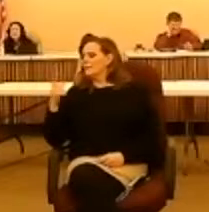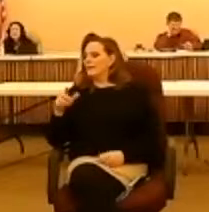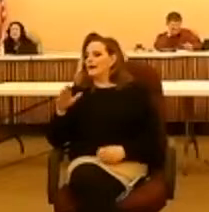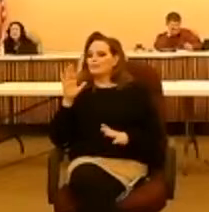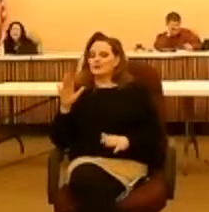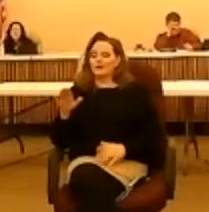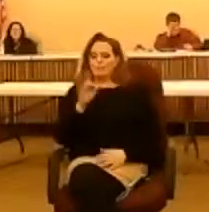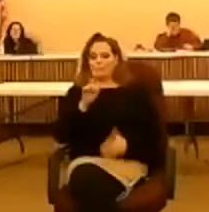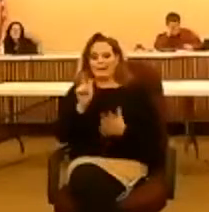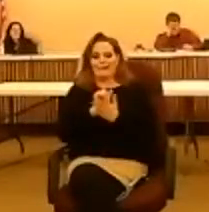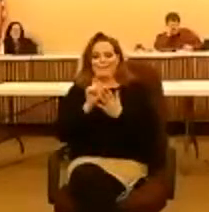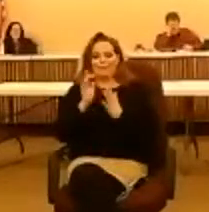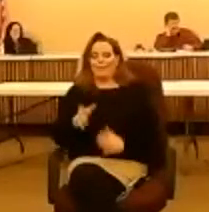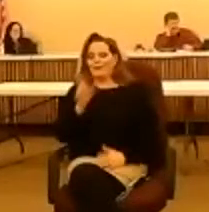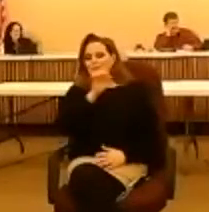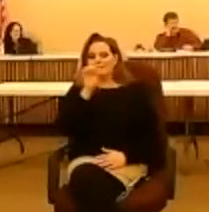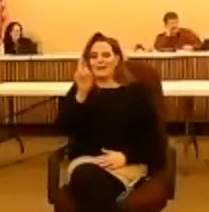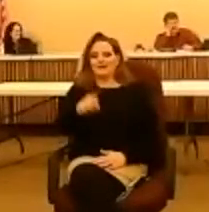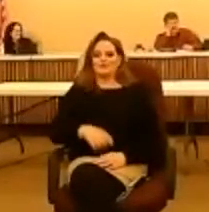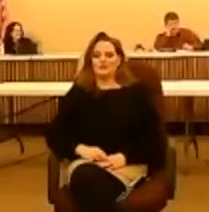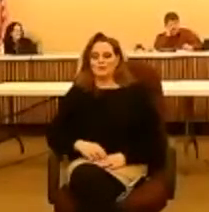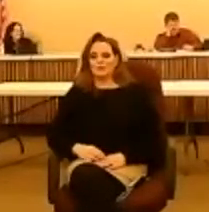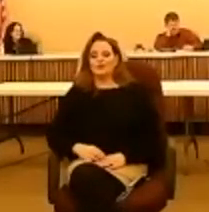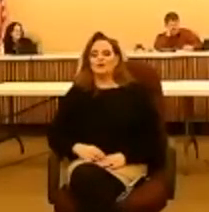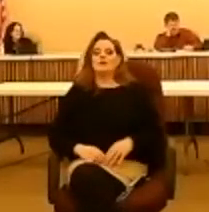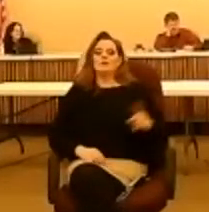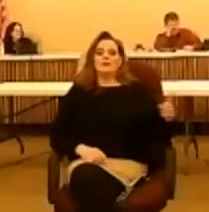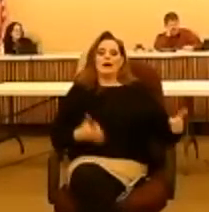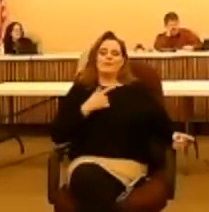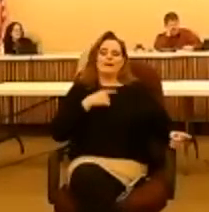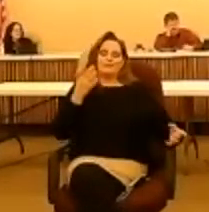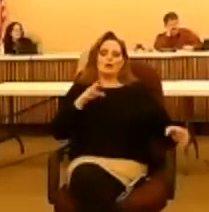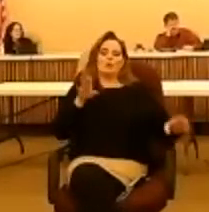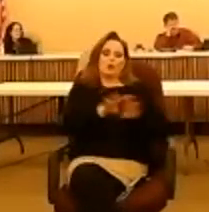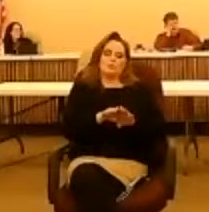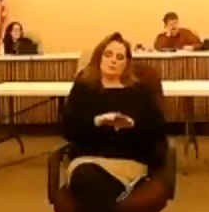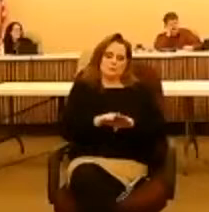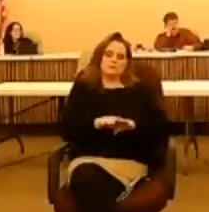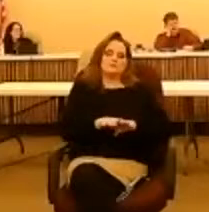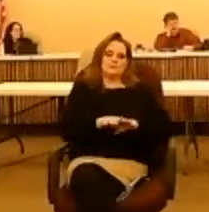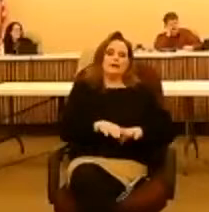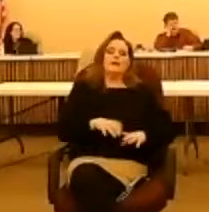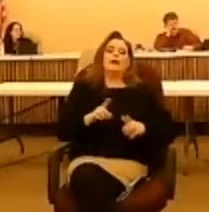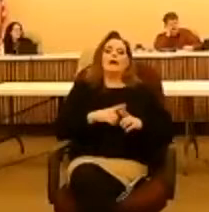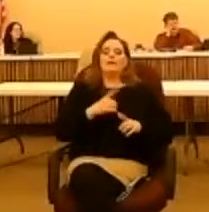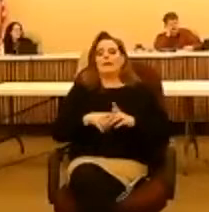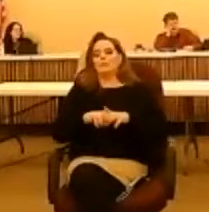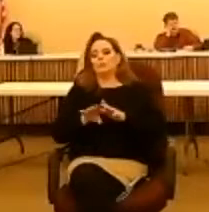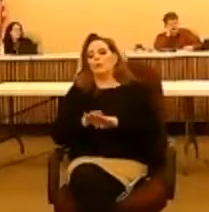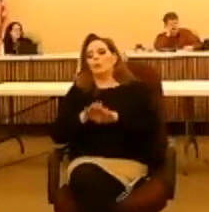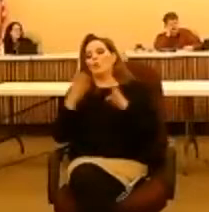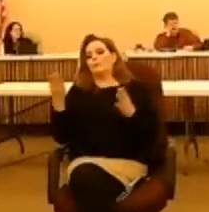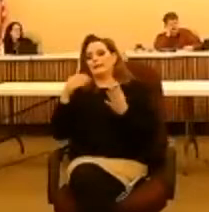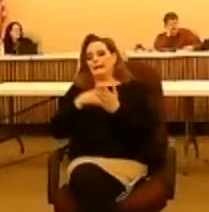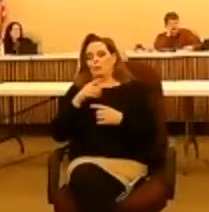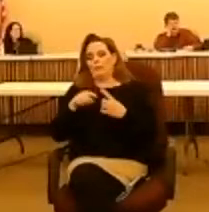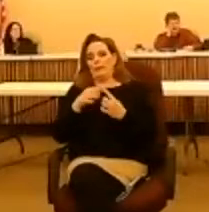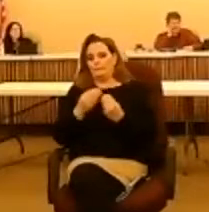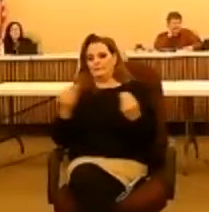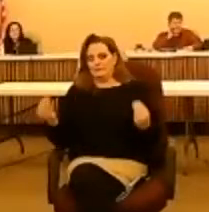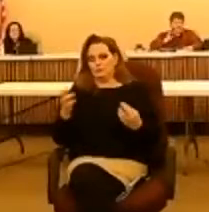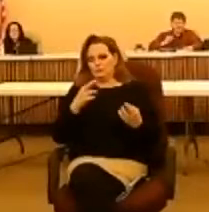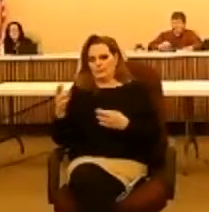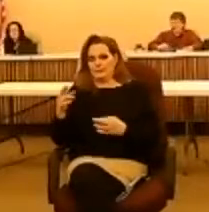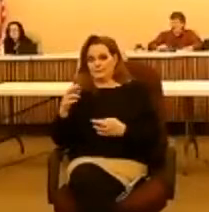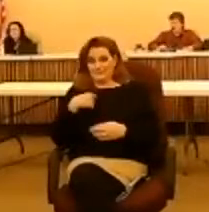lawyers. I think I'm going to close this public hearing and then we will reopen when we have the material ready. That sounds Does that